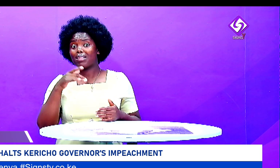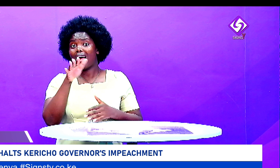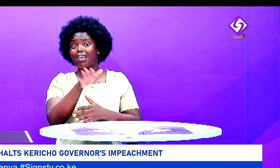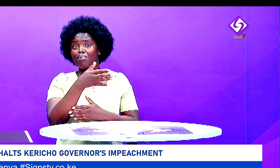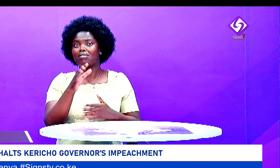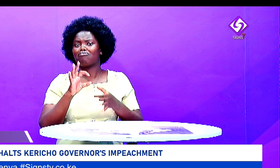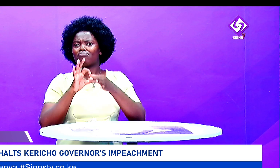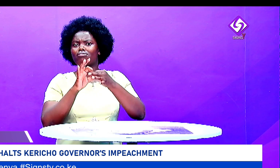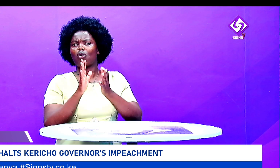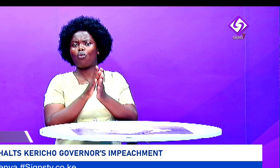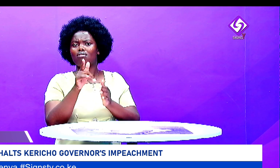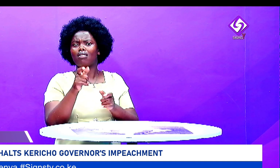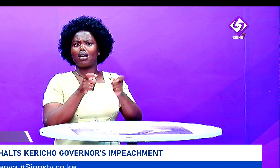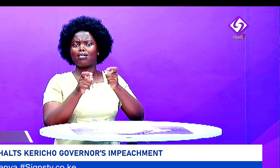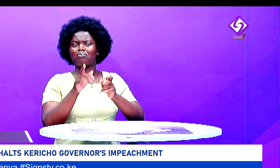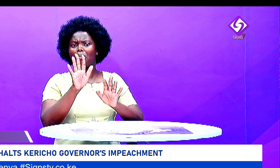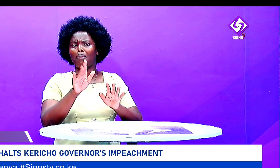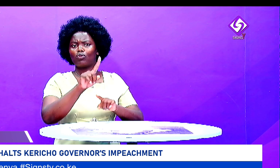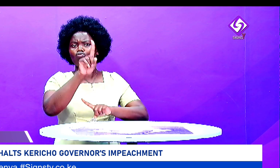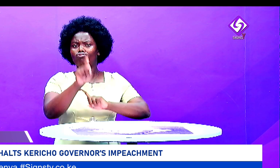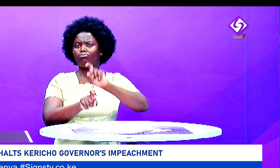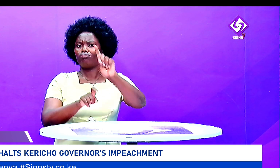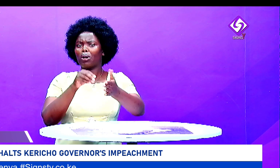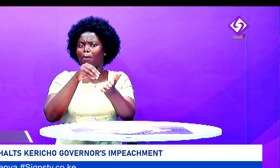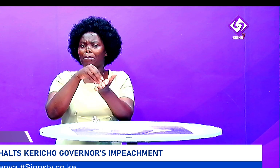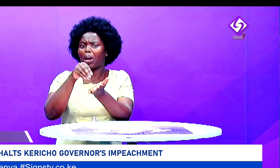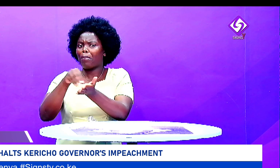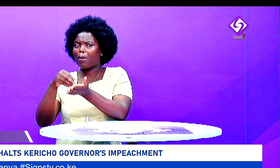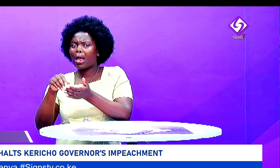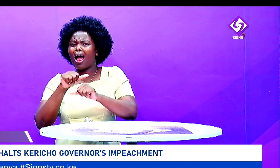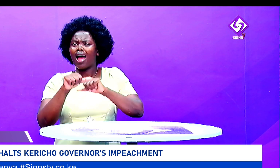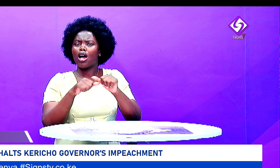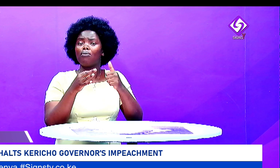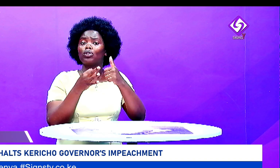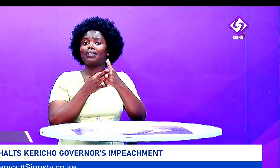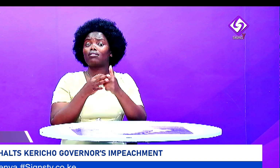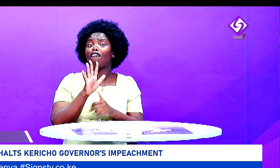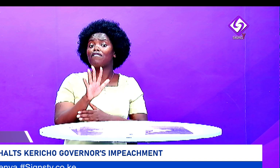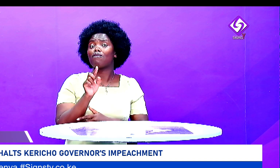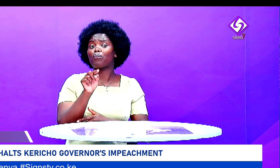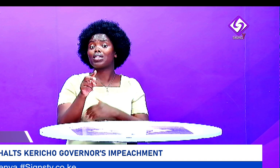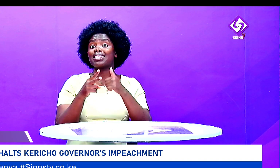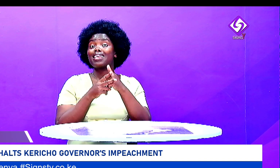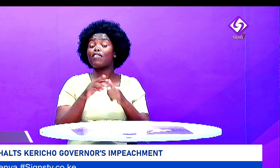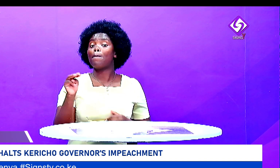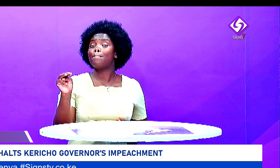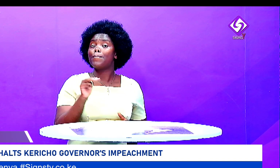An ADHOC committee of the Assembly linked his administration to questionable